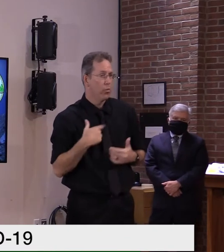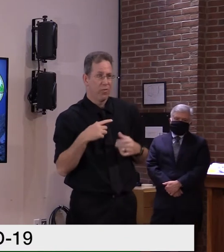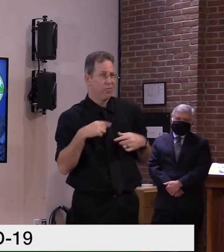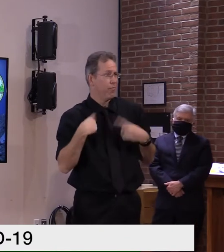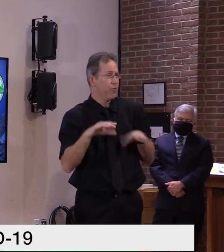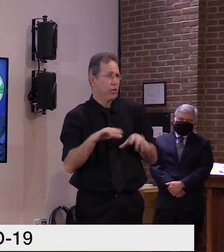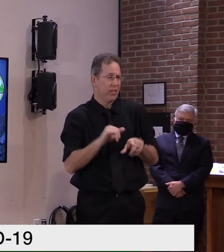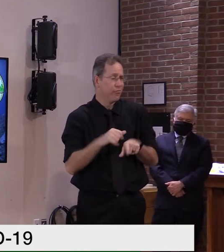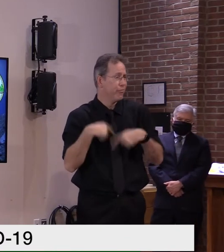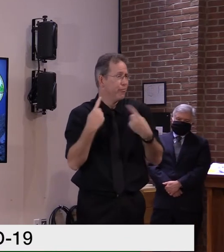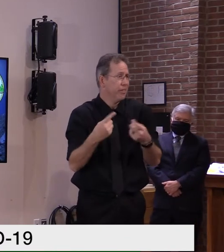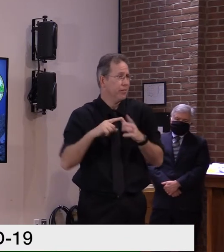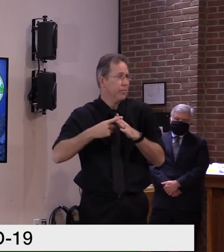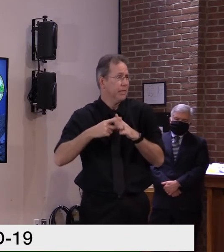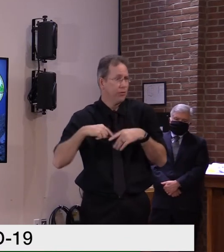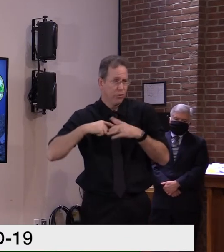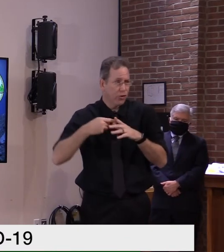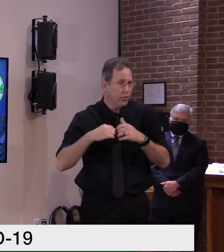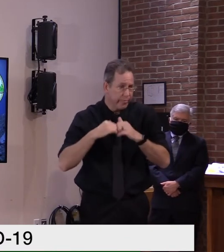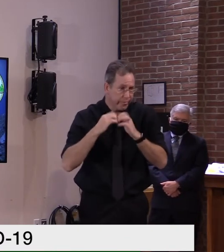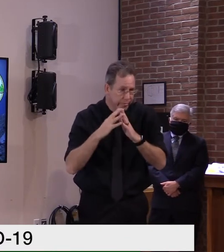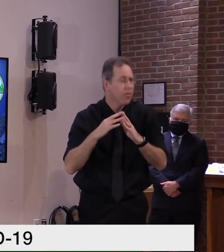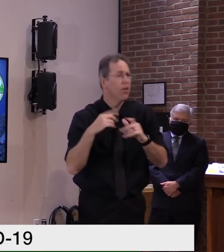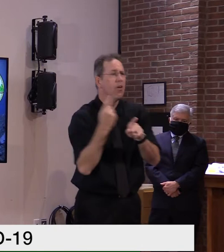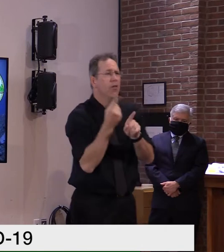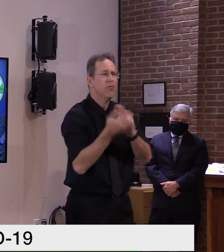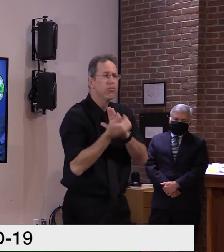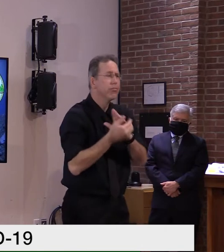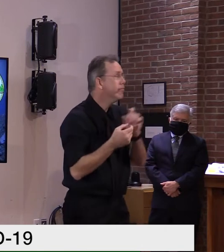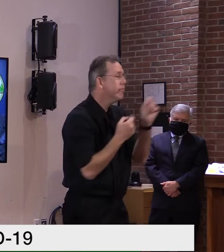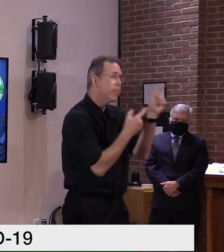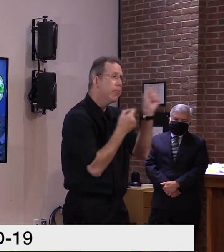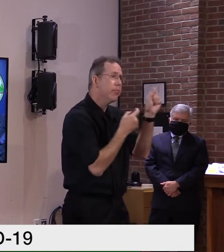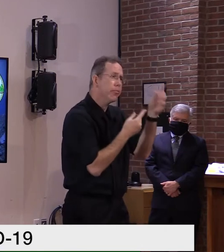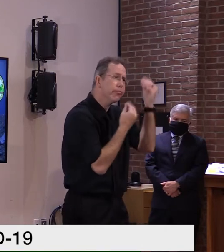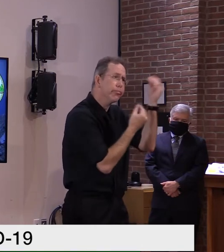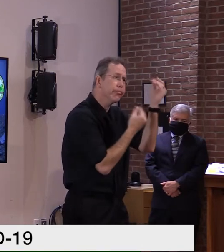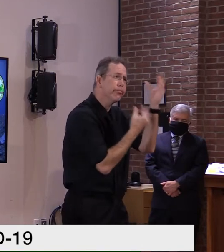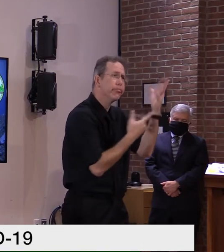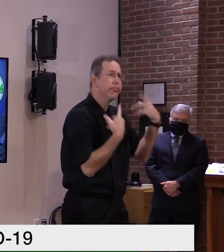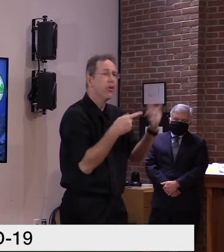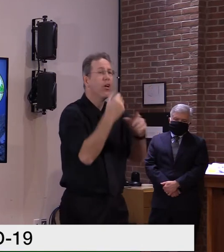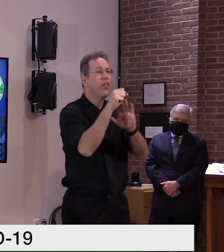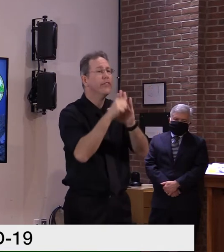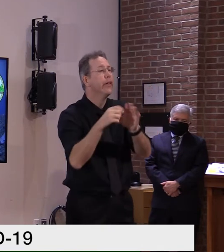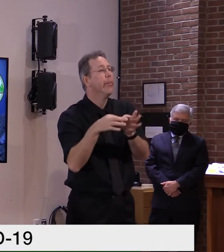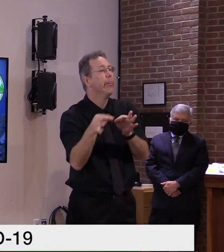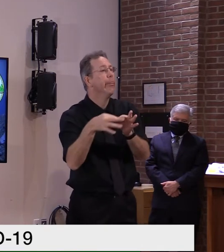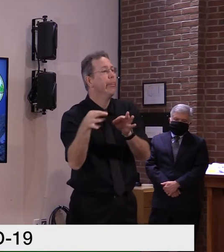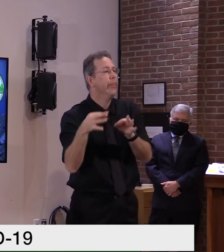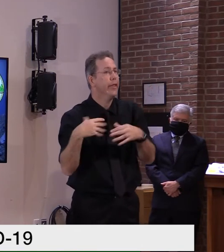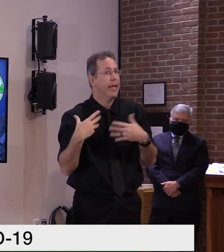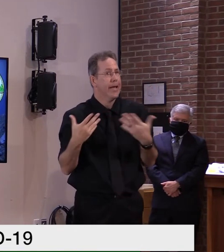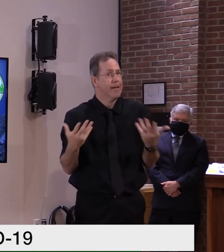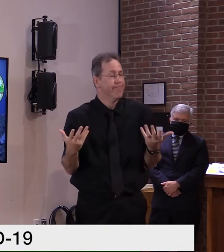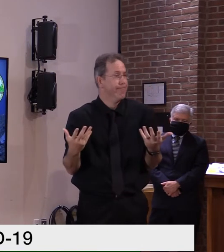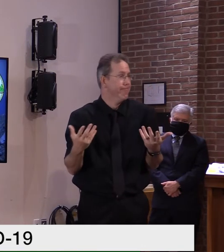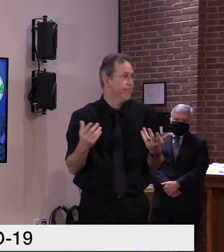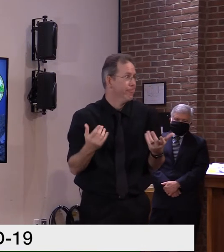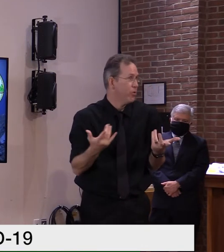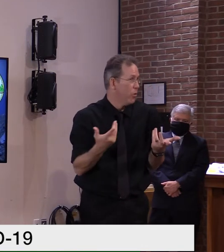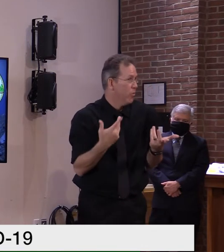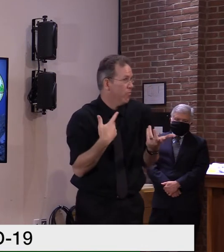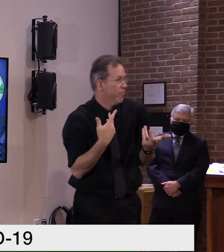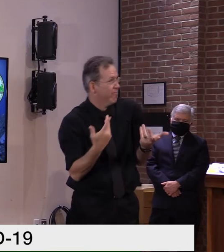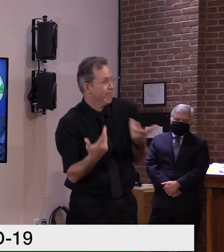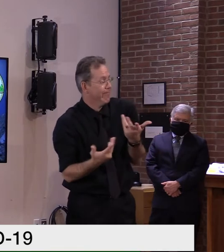consistent basis to the federal government. But we've been reporting that for some time now. Okay, and a question,